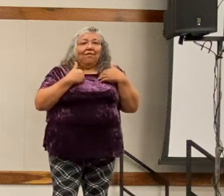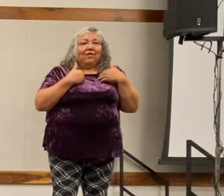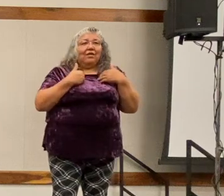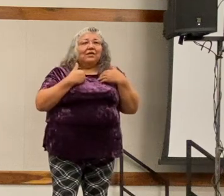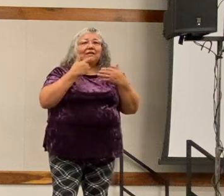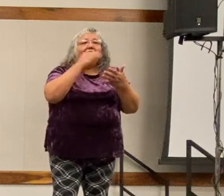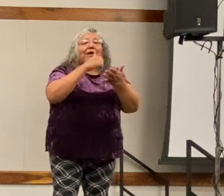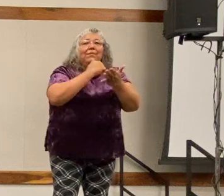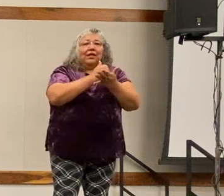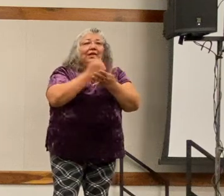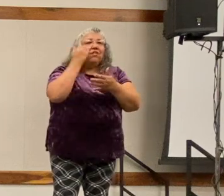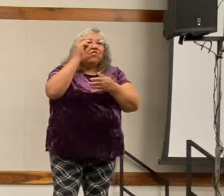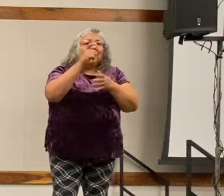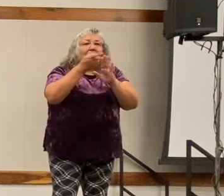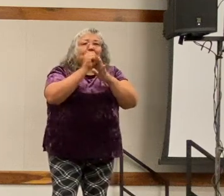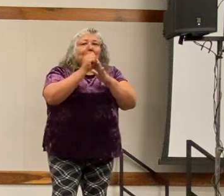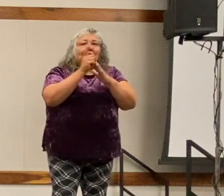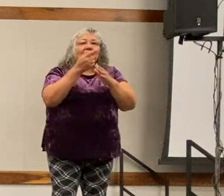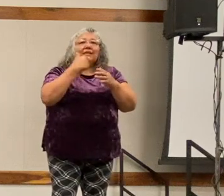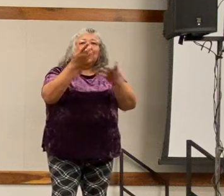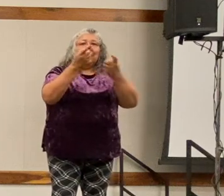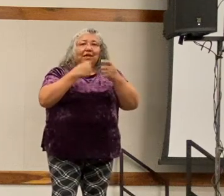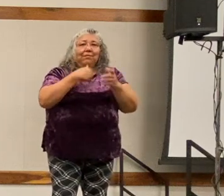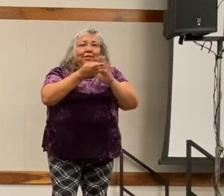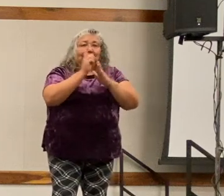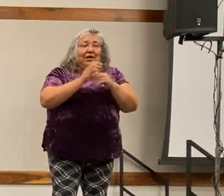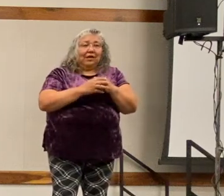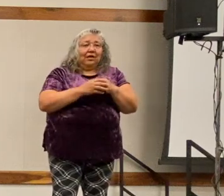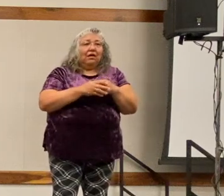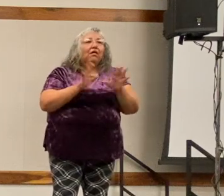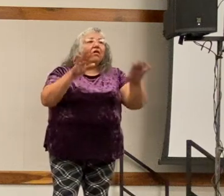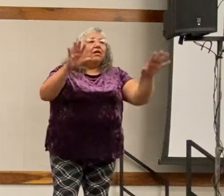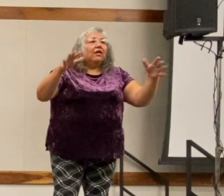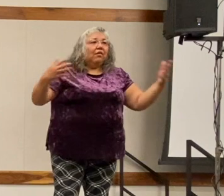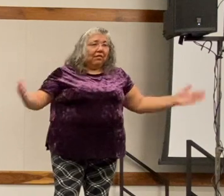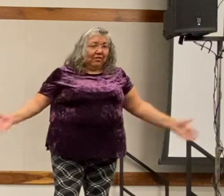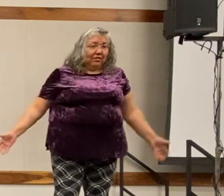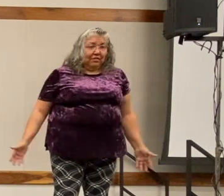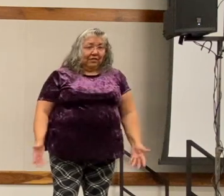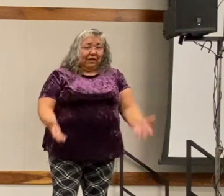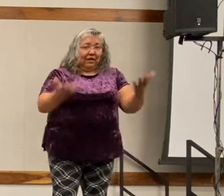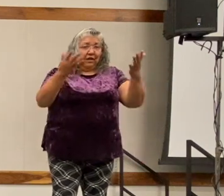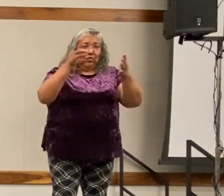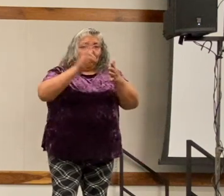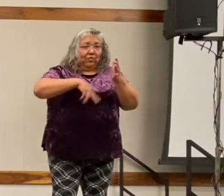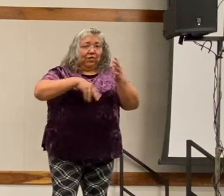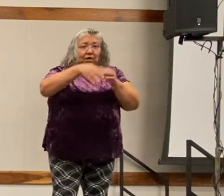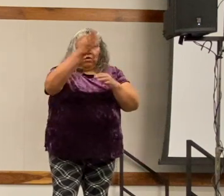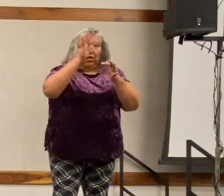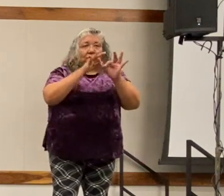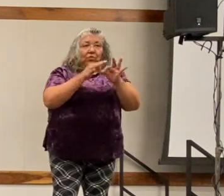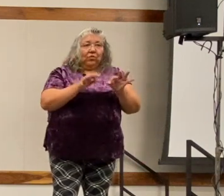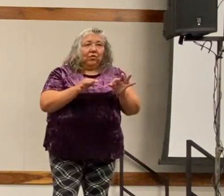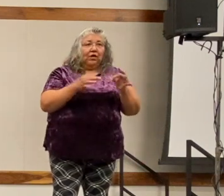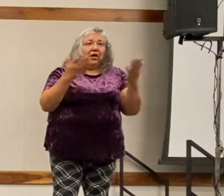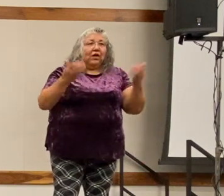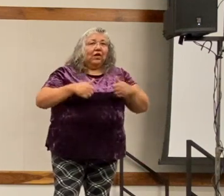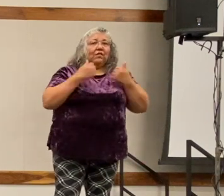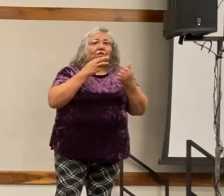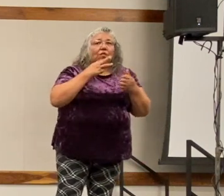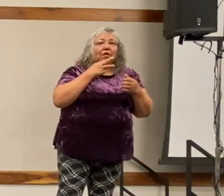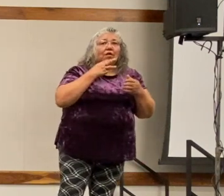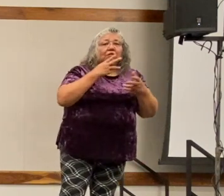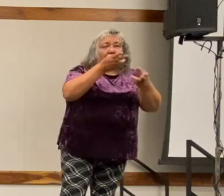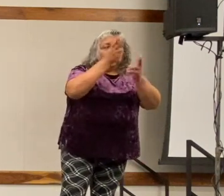Amen. If you need a minute, say give me a minute. All right, let's stand as we read God's word. That's what we do here at Living Water, is